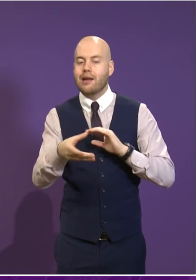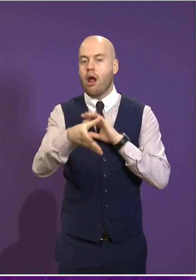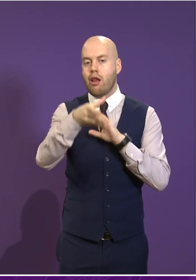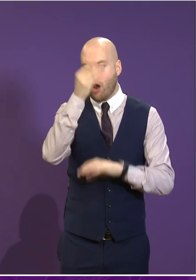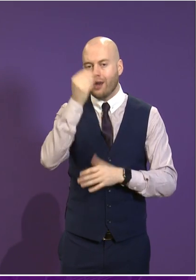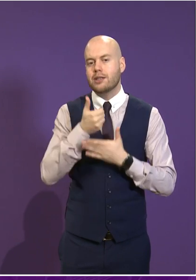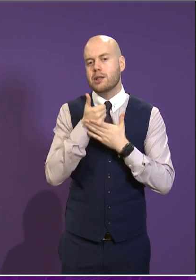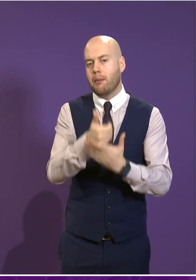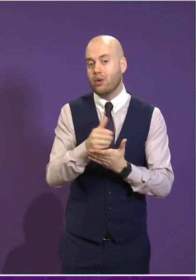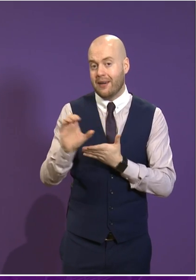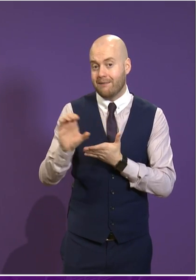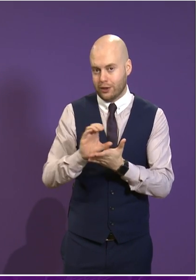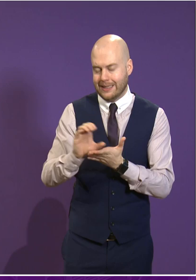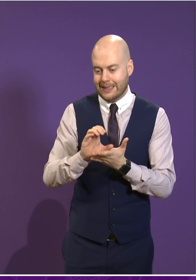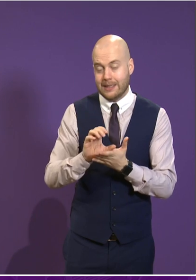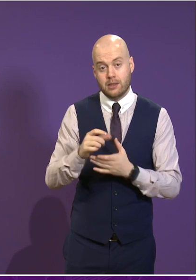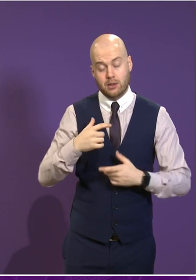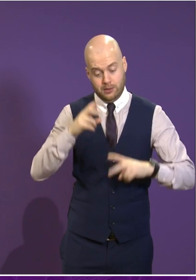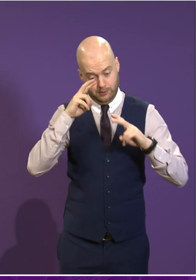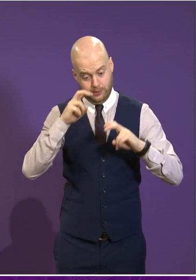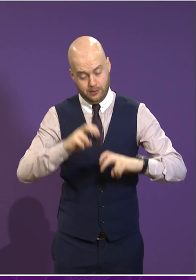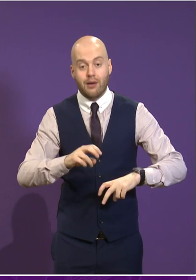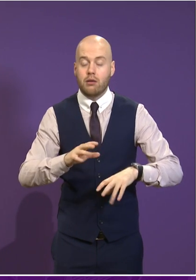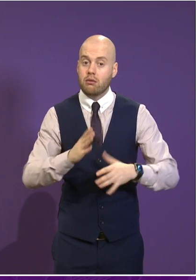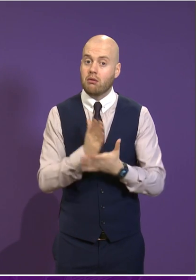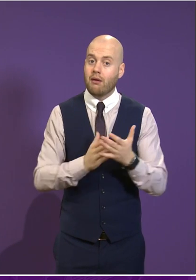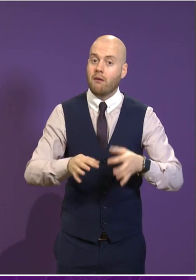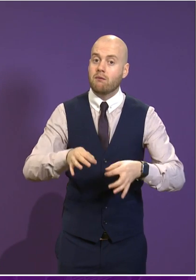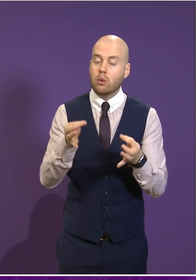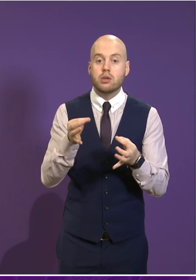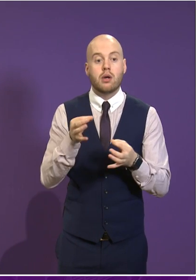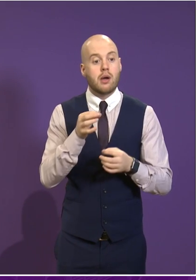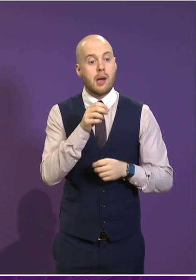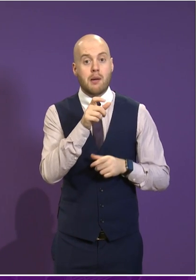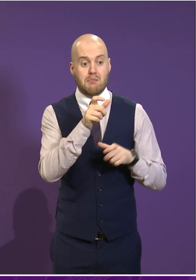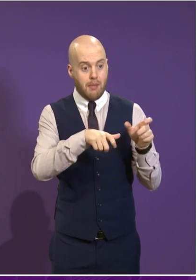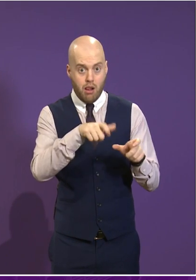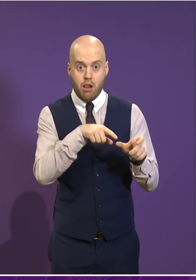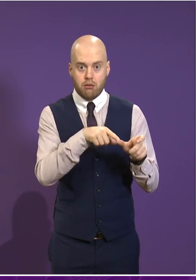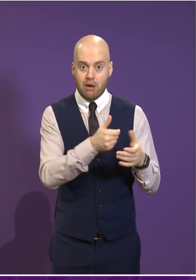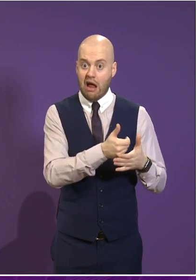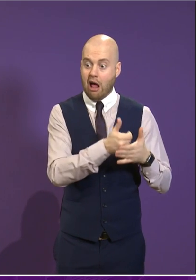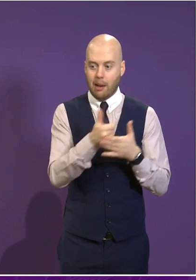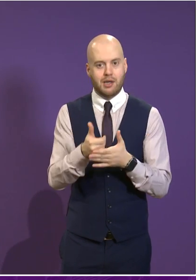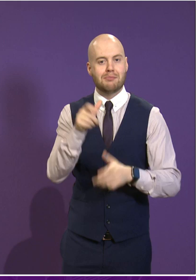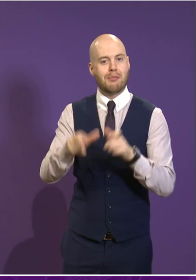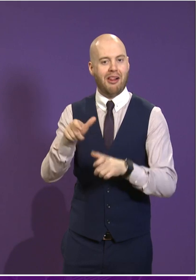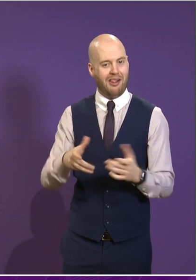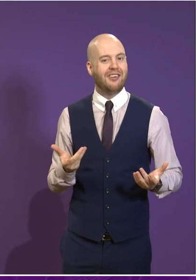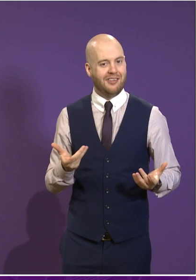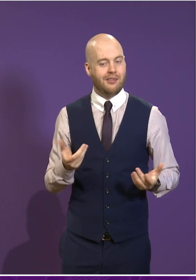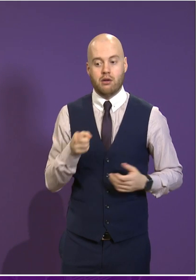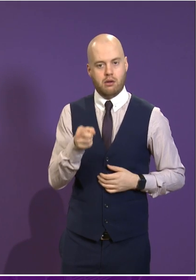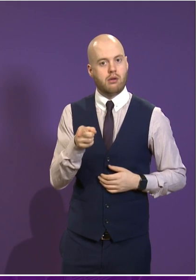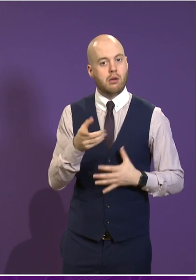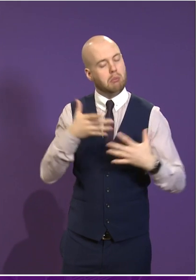main finding that came out from all of that was essentially it's people that help people, and that's where you will get the biggest impact in terms of